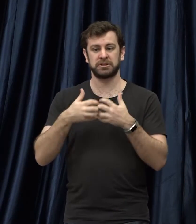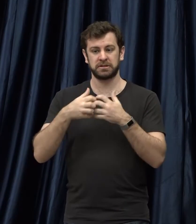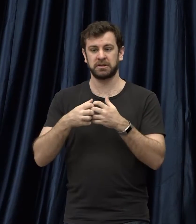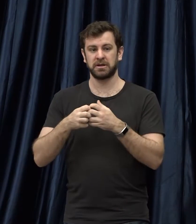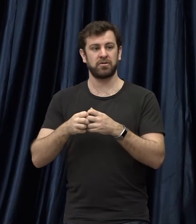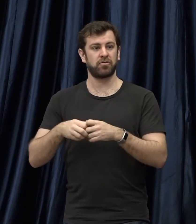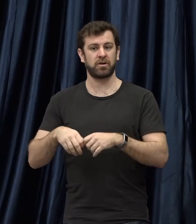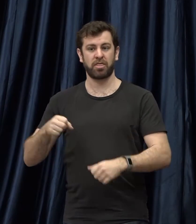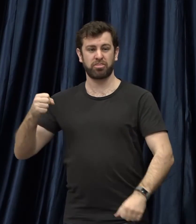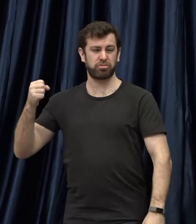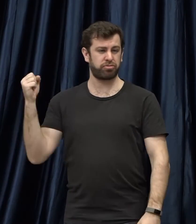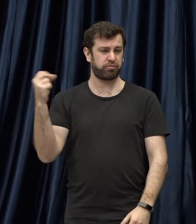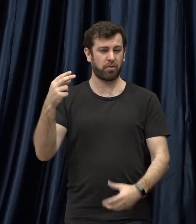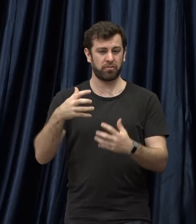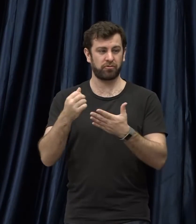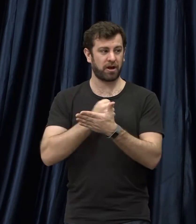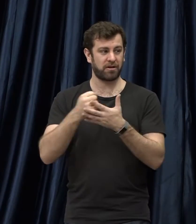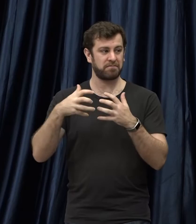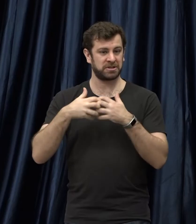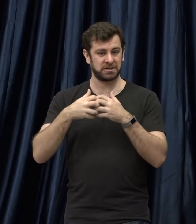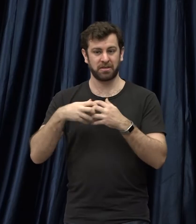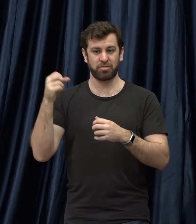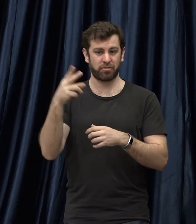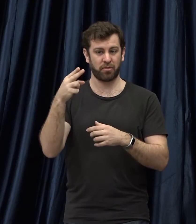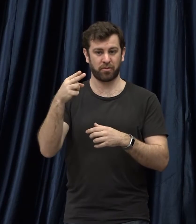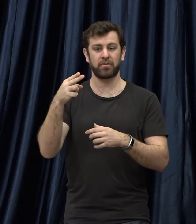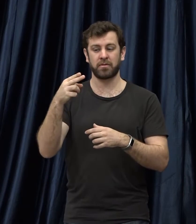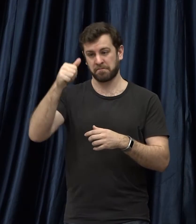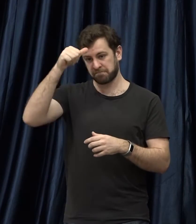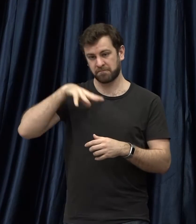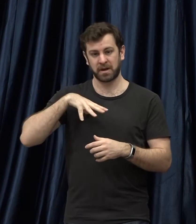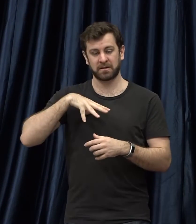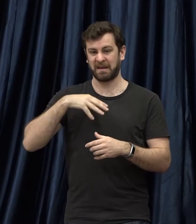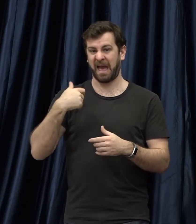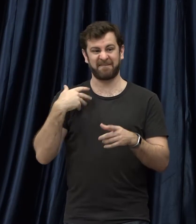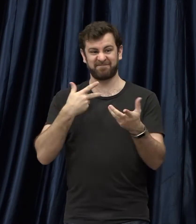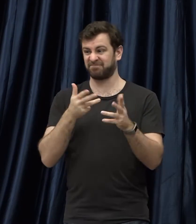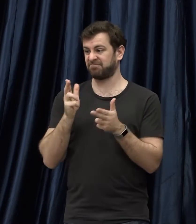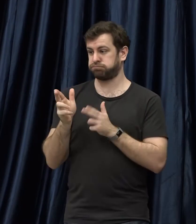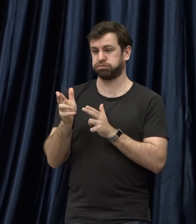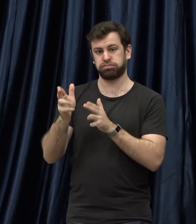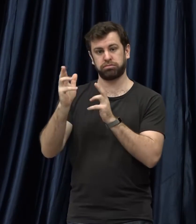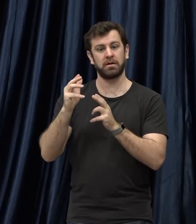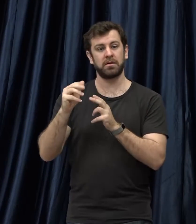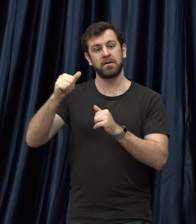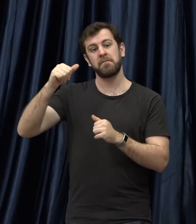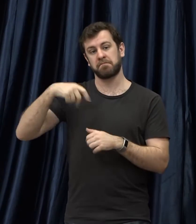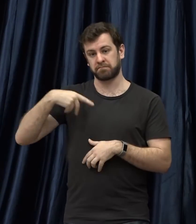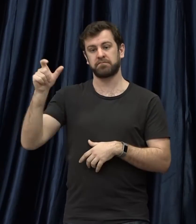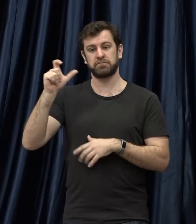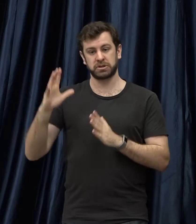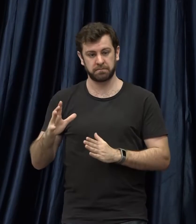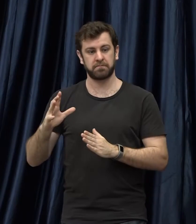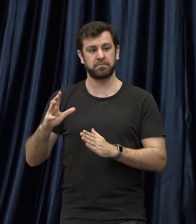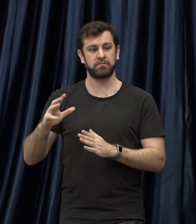the shooter. He threw it at him. This is a man with an automatic weapon, but our Muslim brother in the maqam